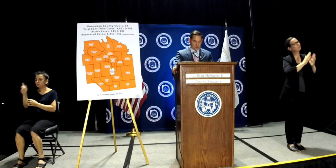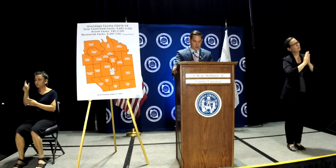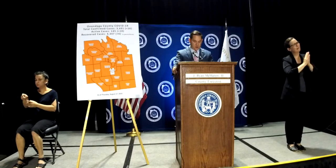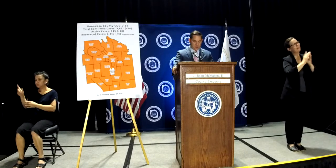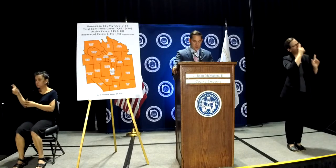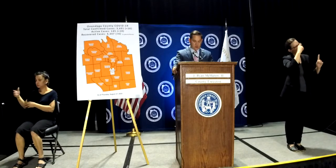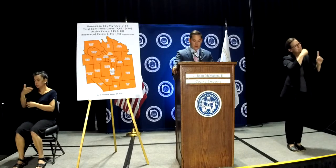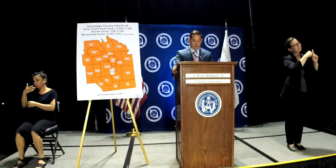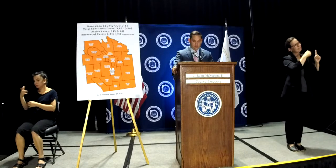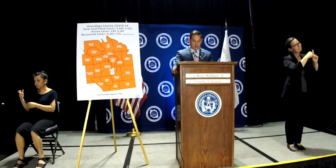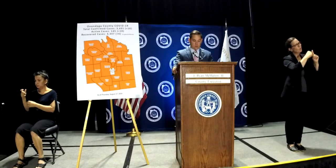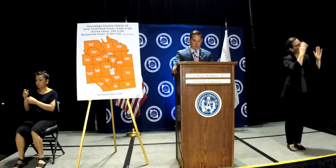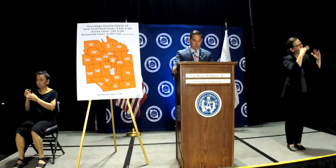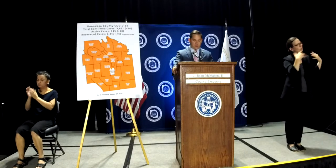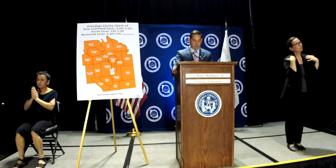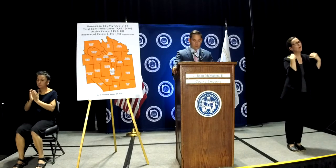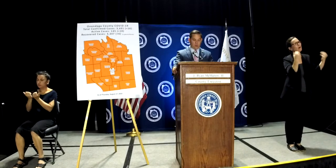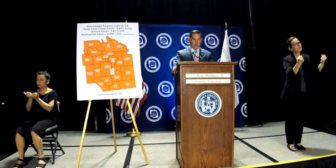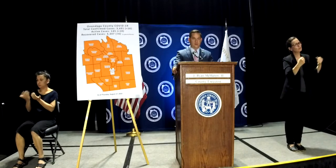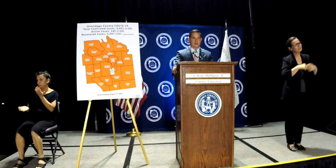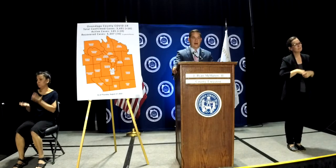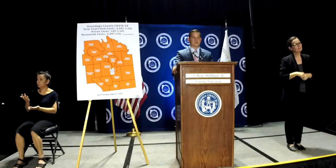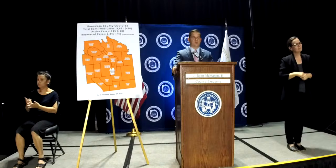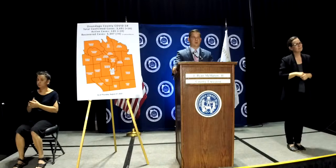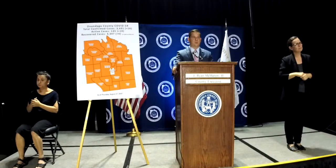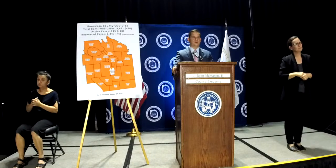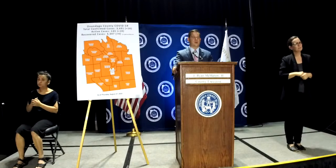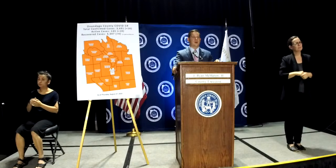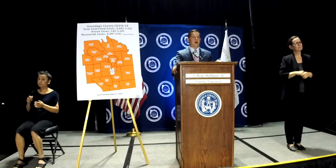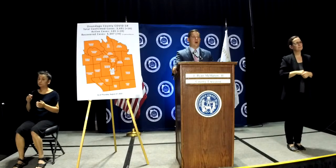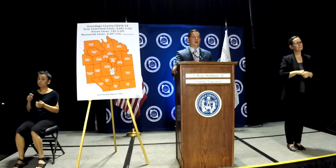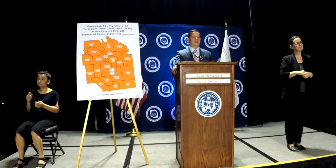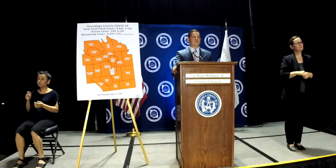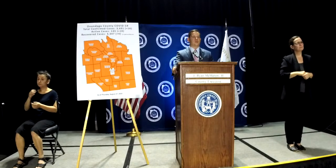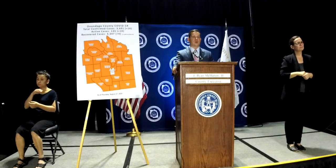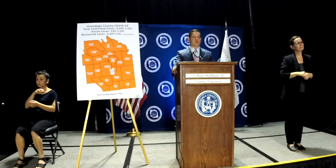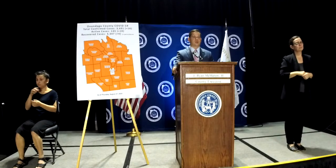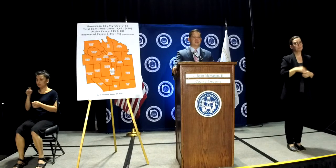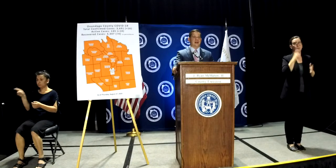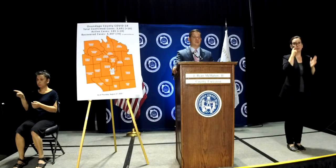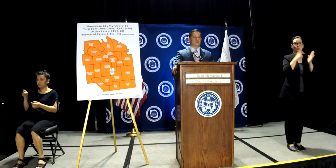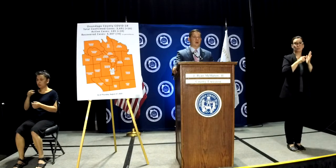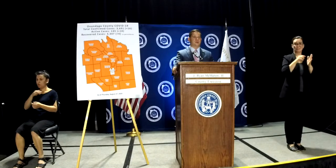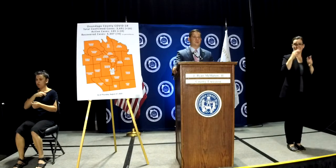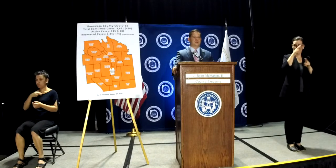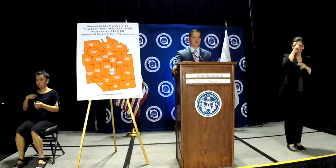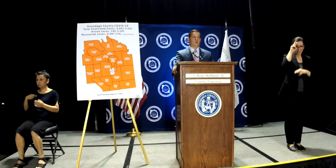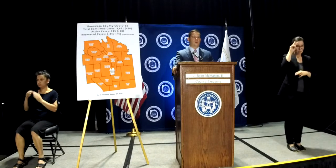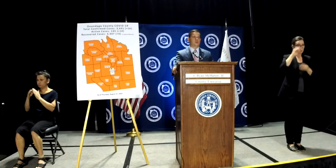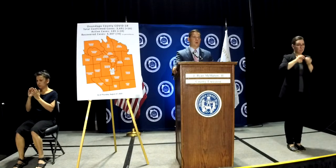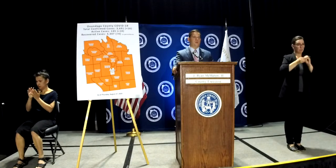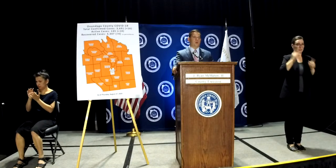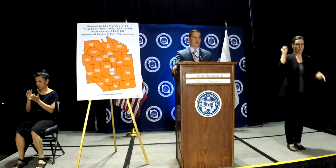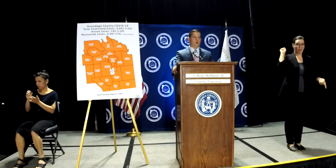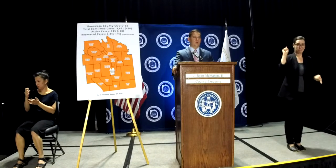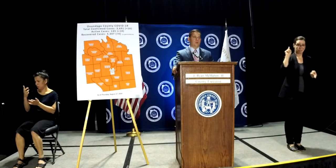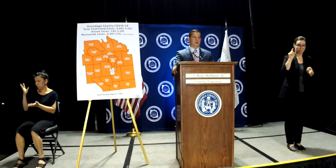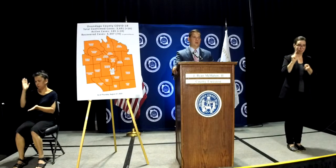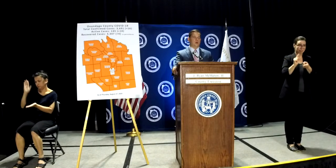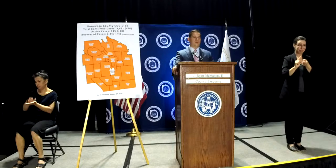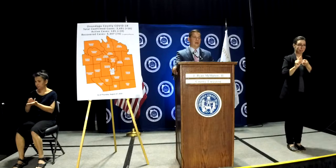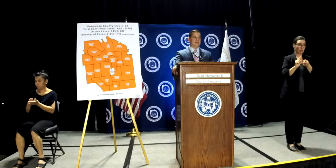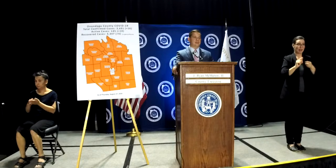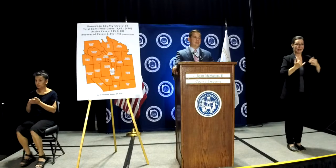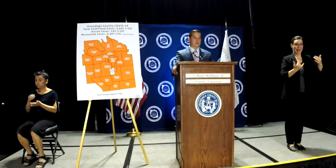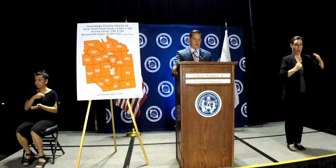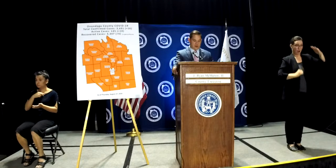prayers. Again, we've been in a pretty good range on hospital numbers. Our infrastructure is not stressed whatsoever related